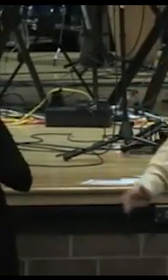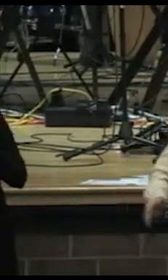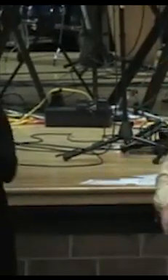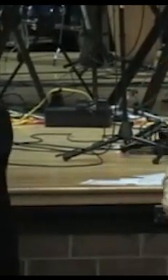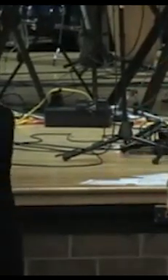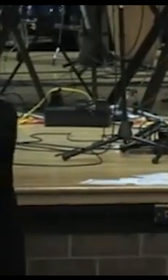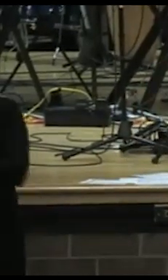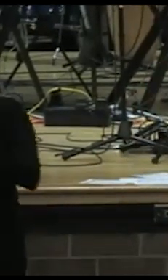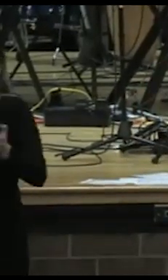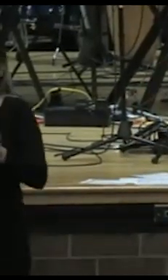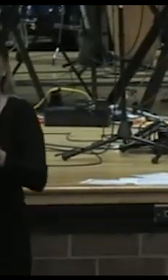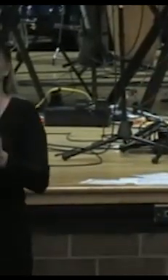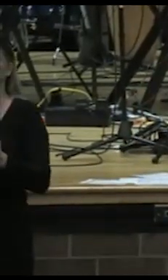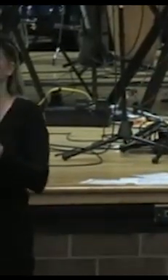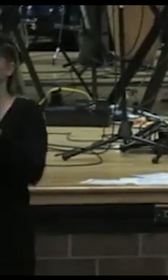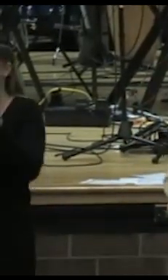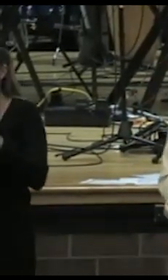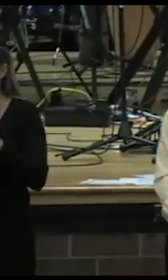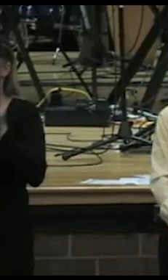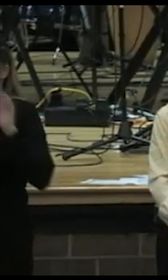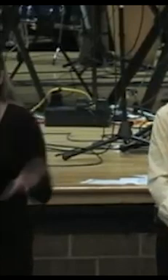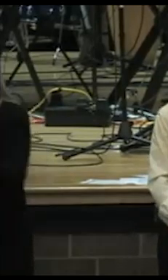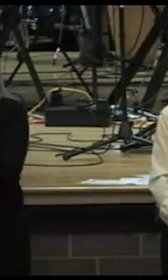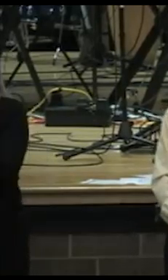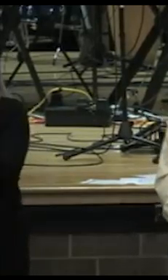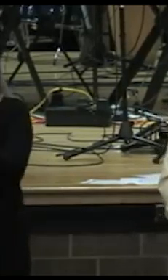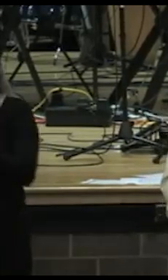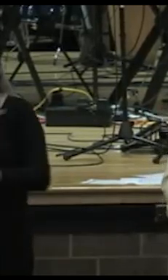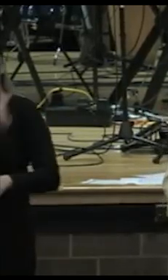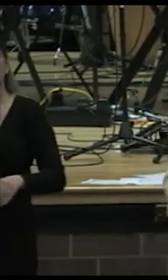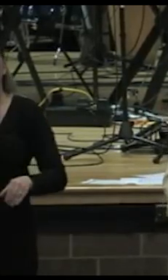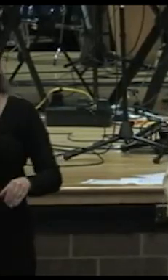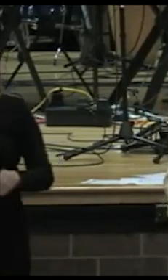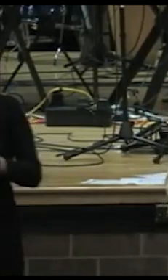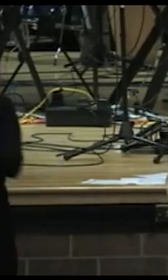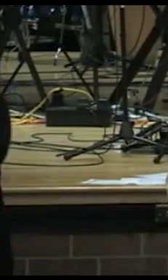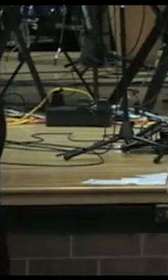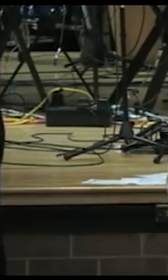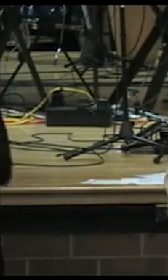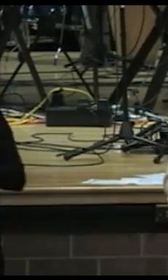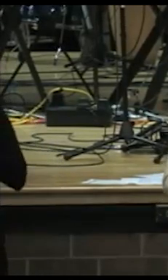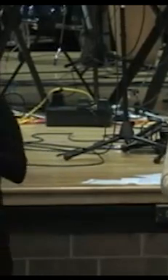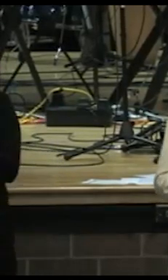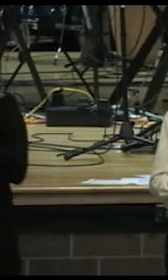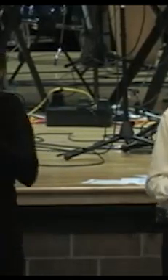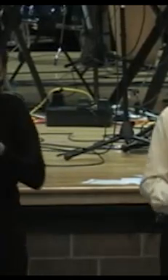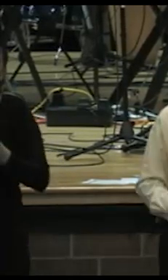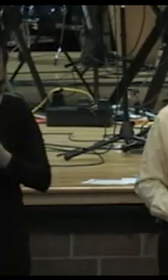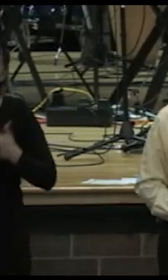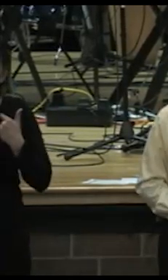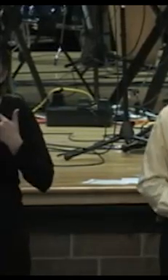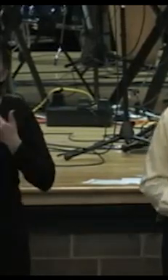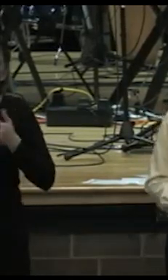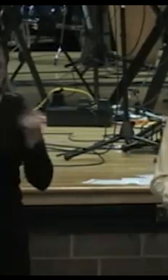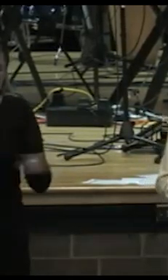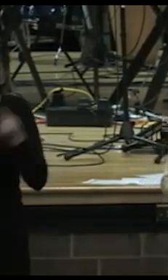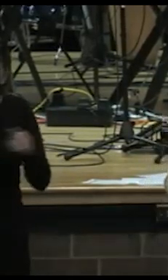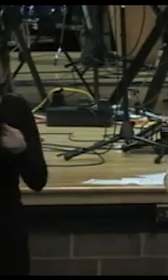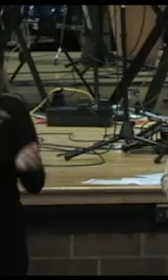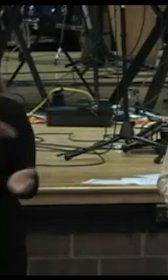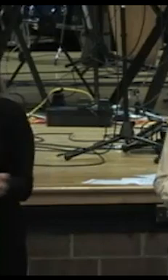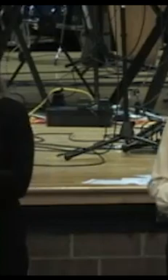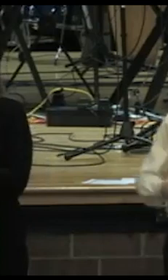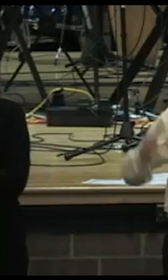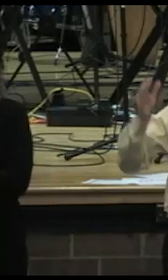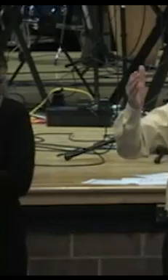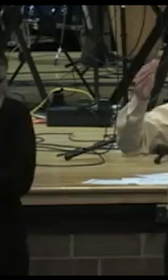absolutely. Lord, we pray that we live a holy, consecrated life. And for our families, Lord, we pray that a